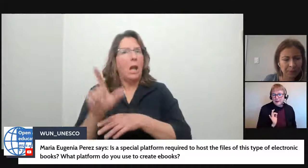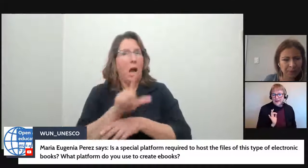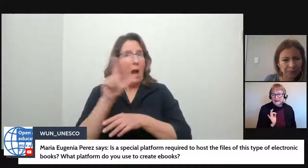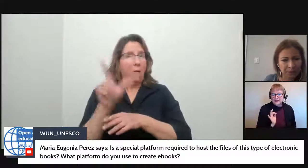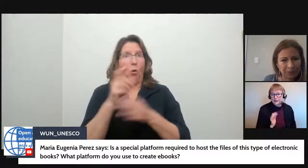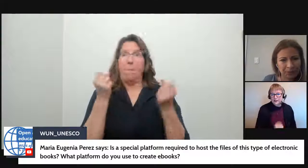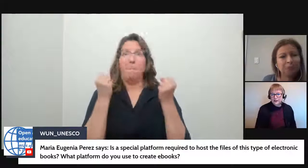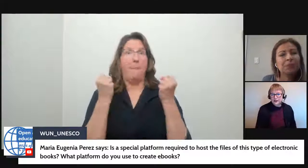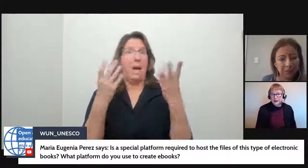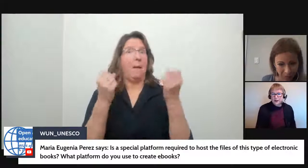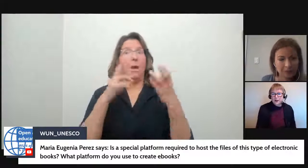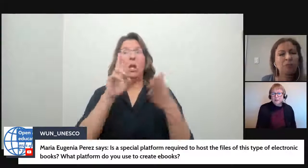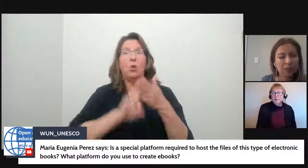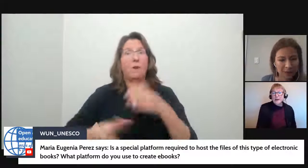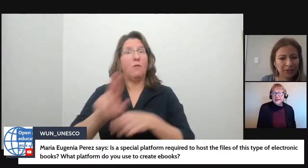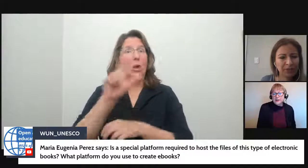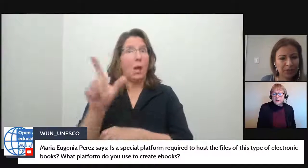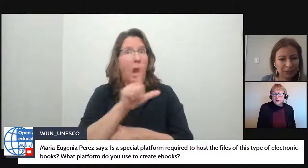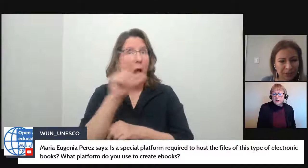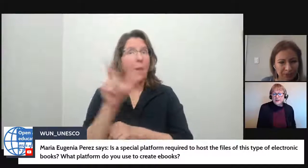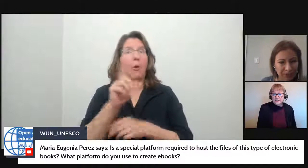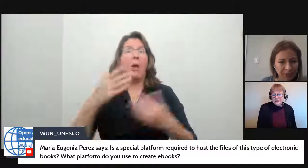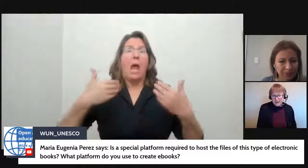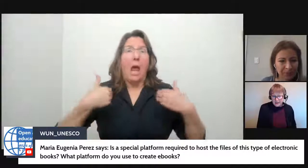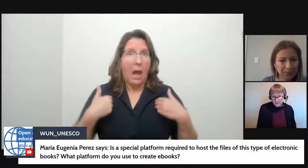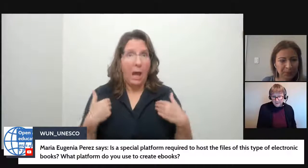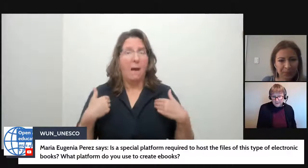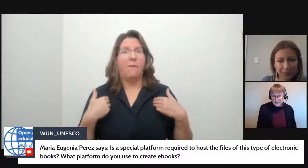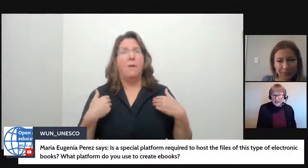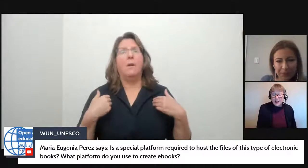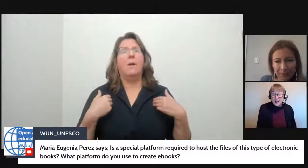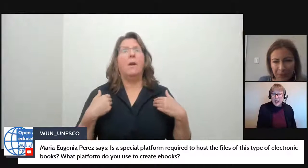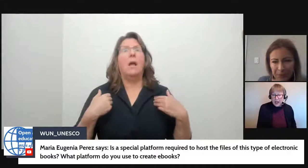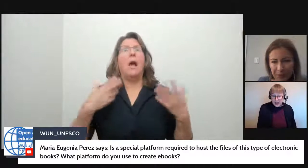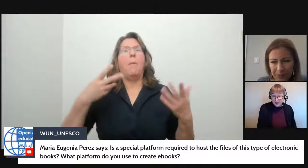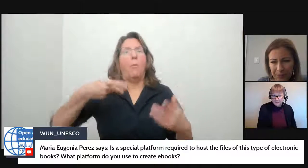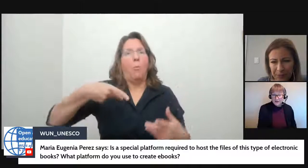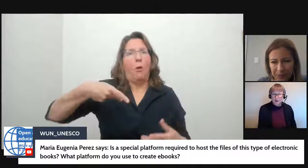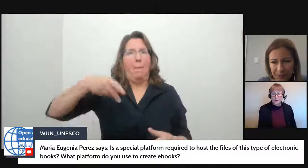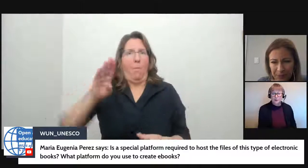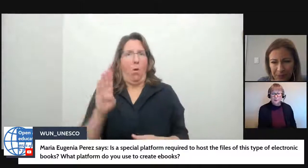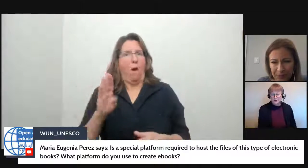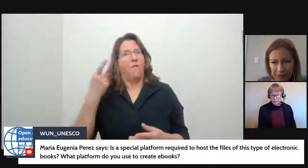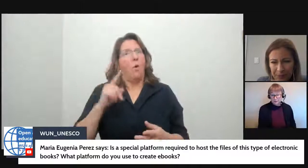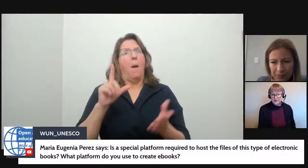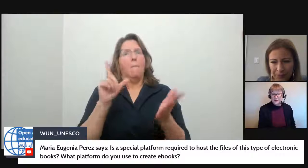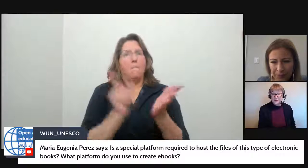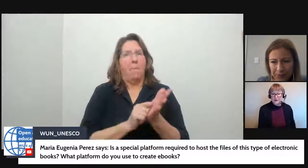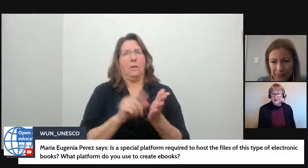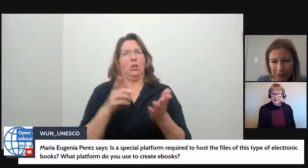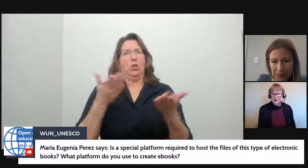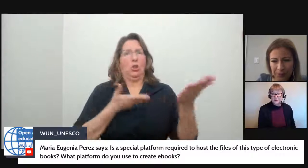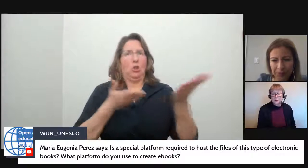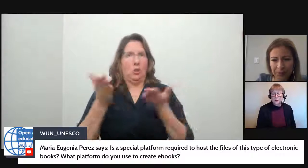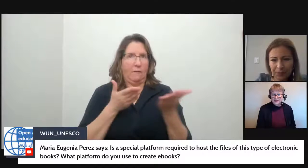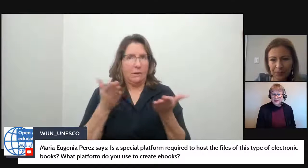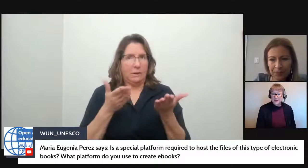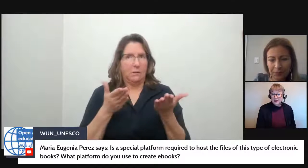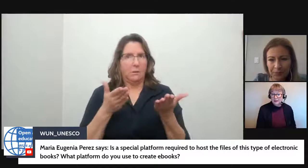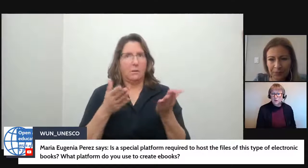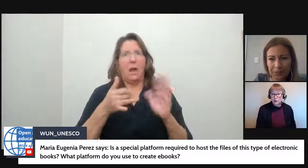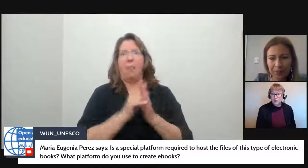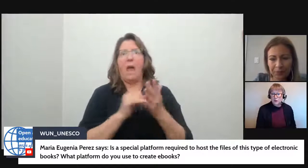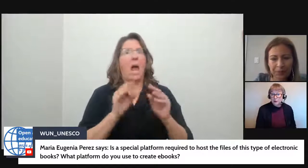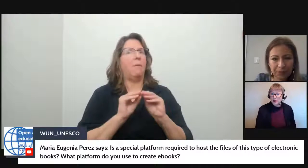Well, I can maybe add a little bit here. Many university libraries have Pressbooks. So